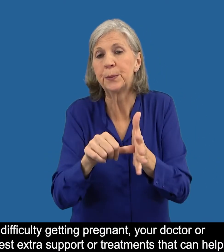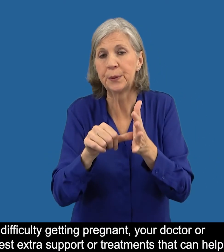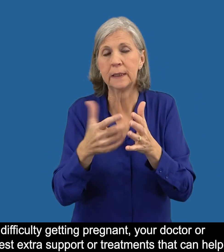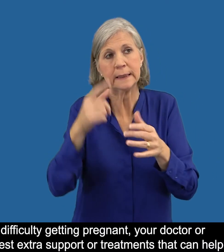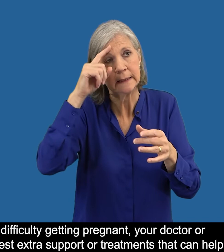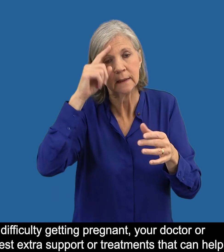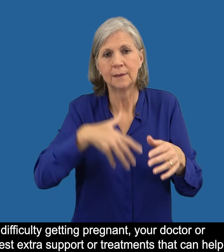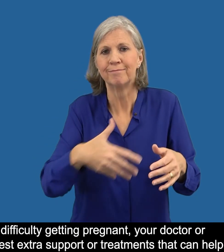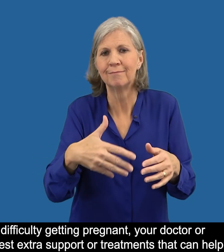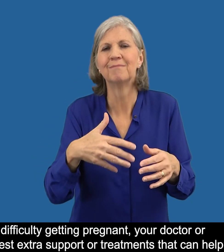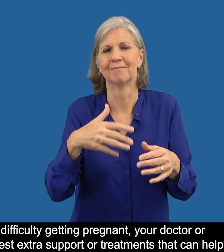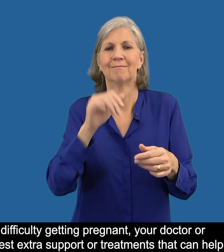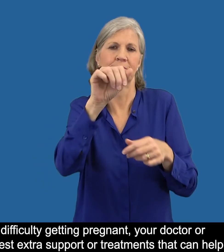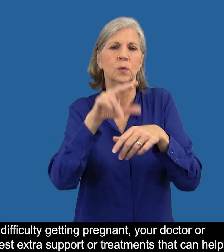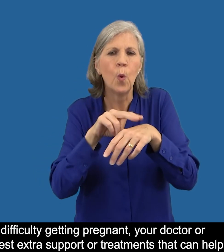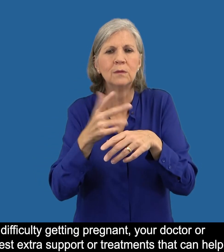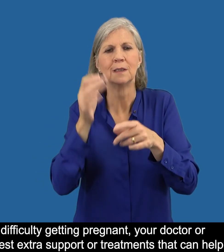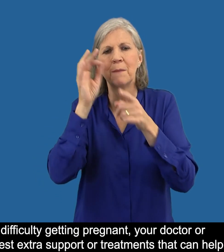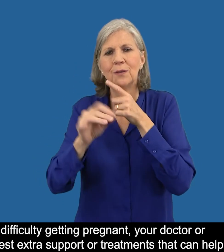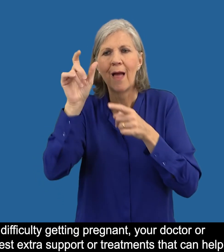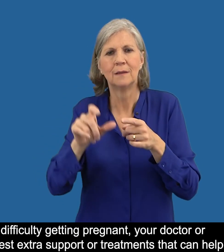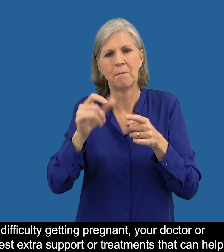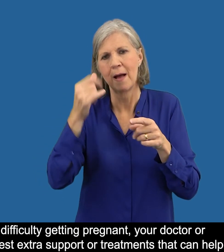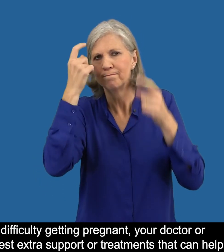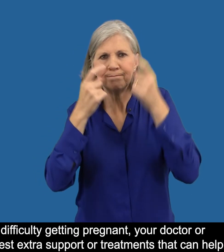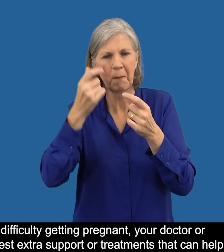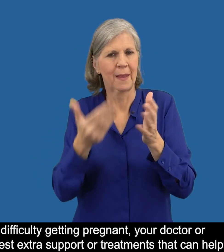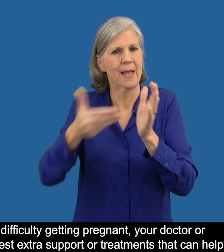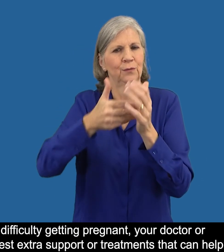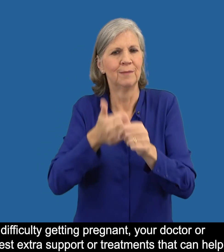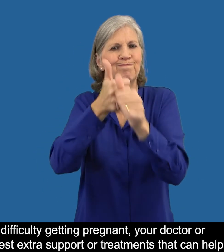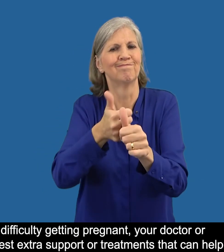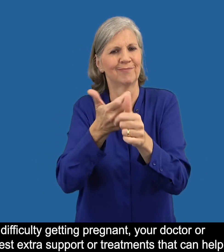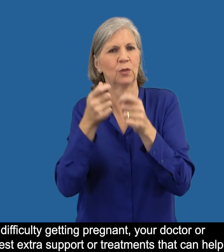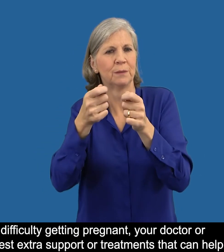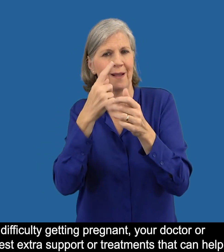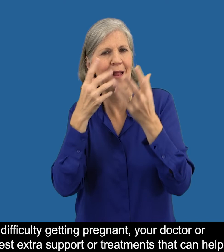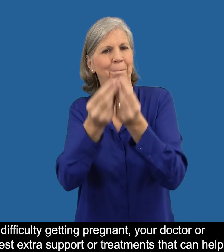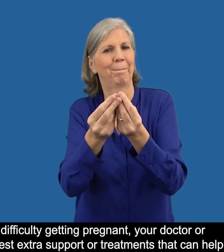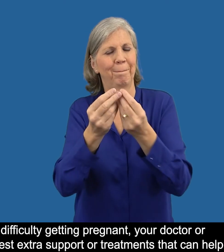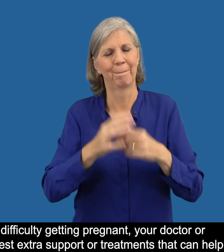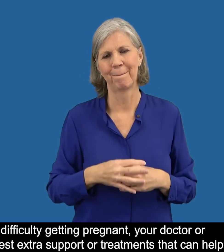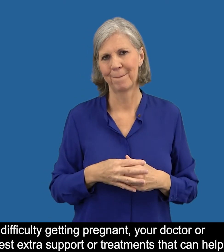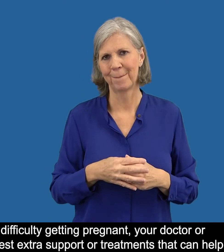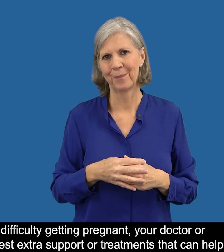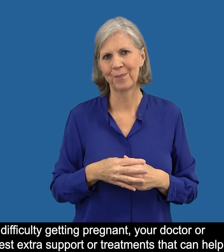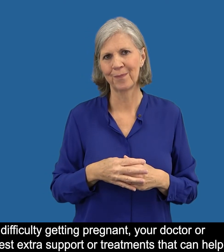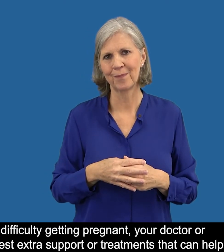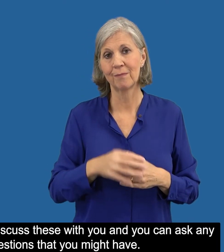If you're having difficulty getting pregnant, your doctor or specialist may suggest extra support or treatments that can help.